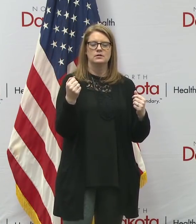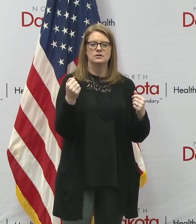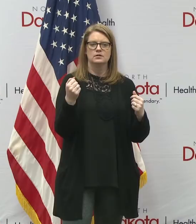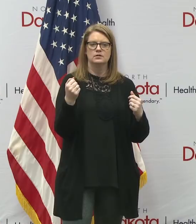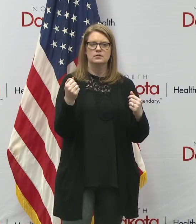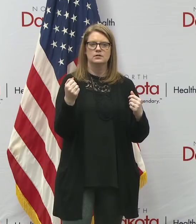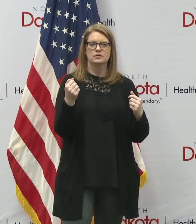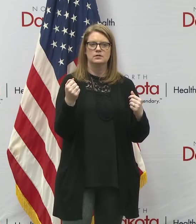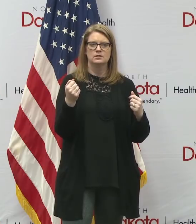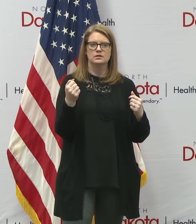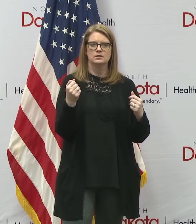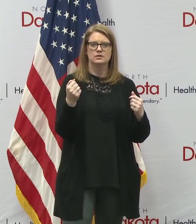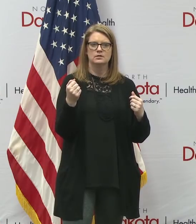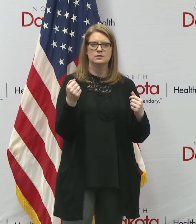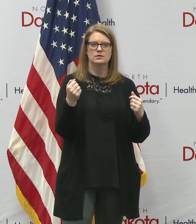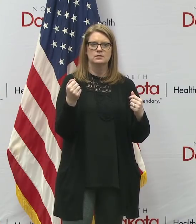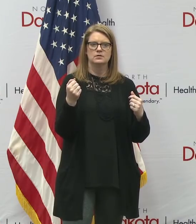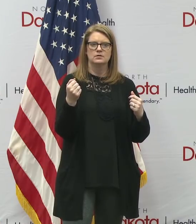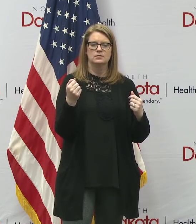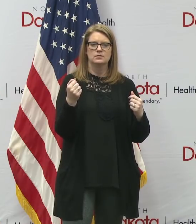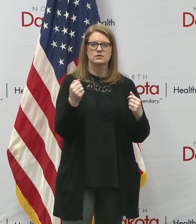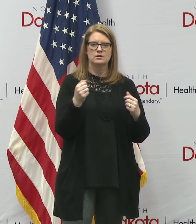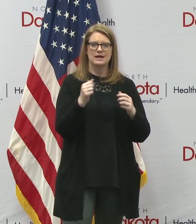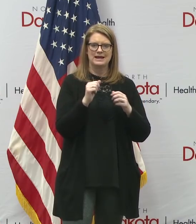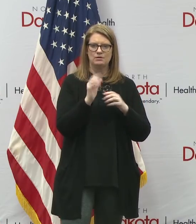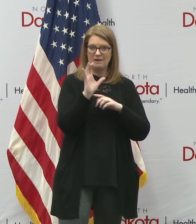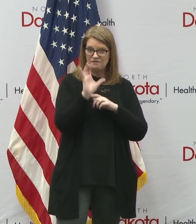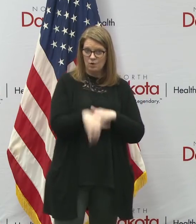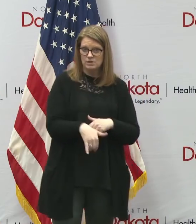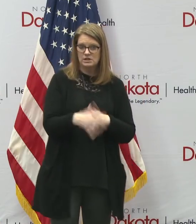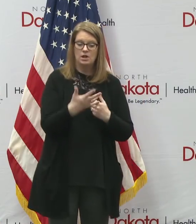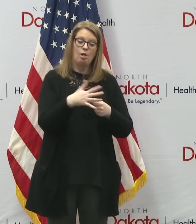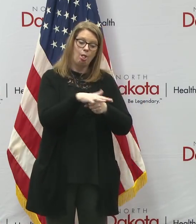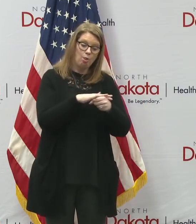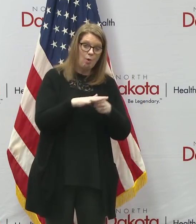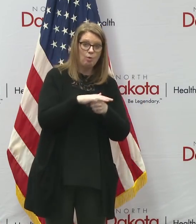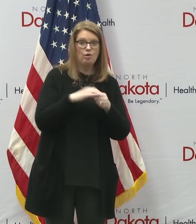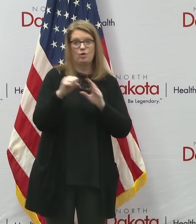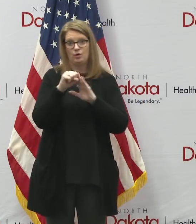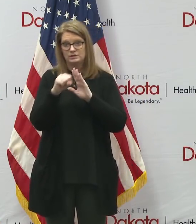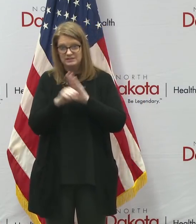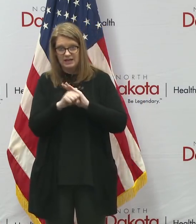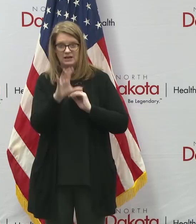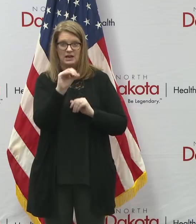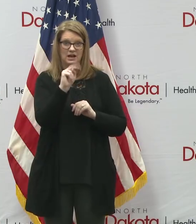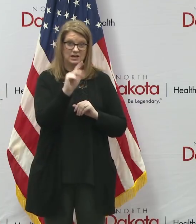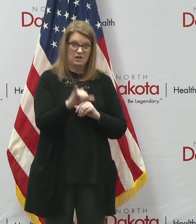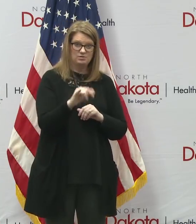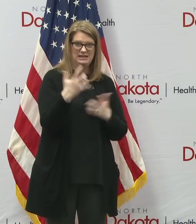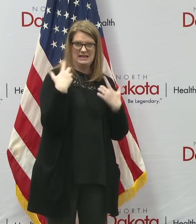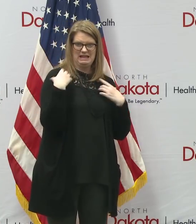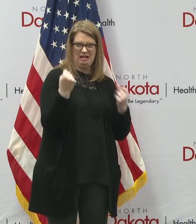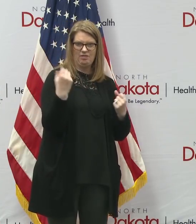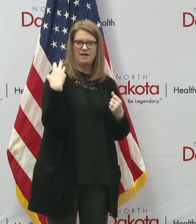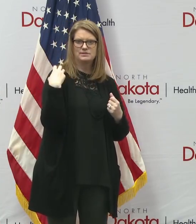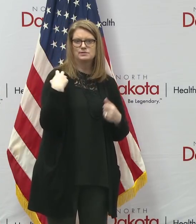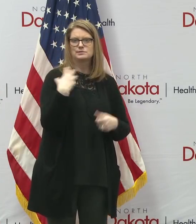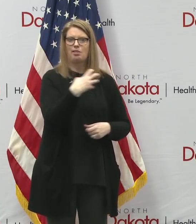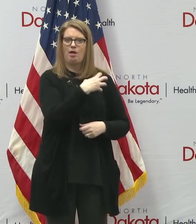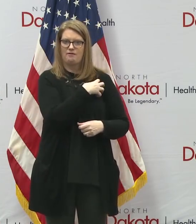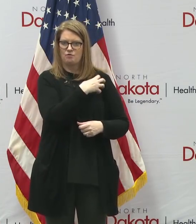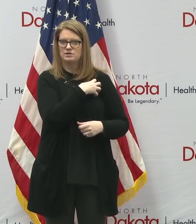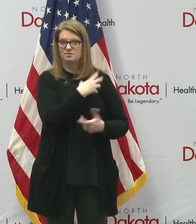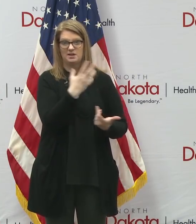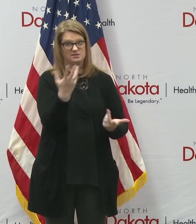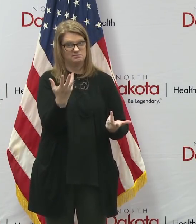enforceability here can be local or state or county health officers or law enforcement, and